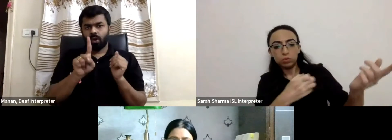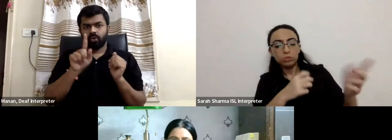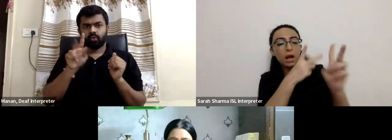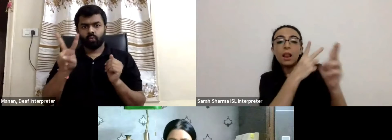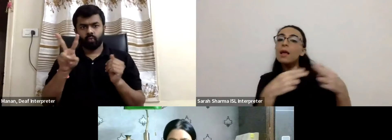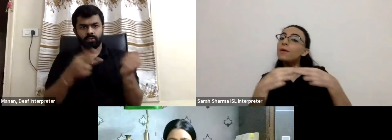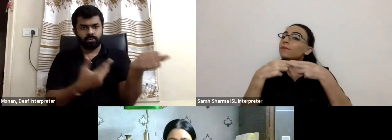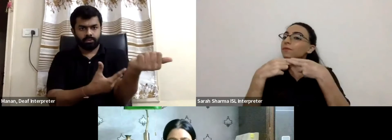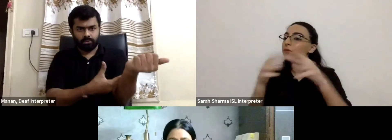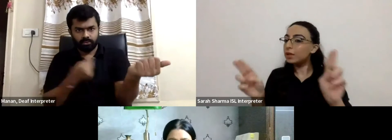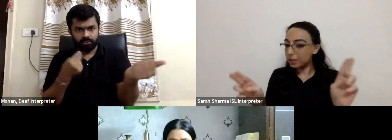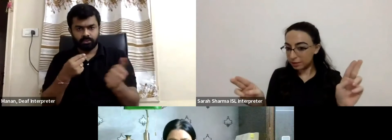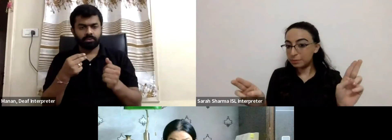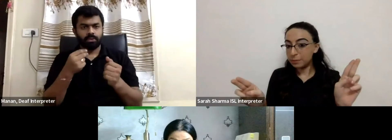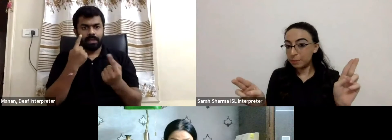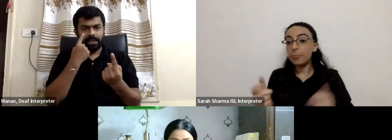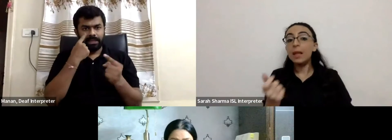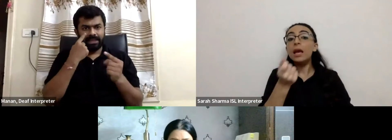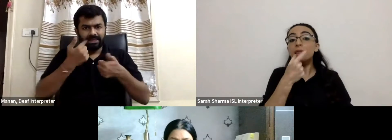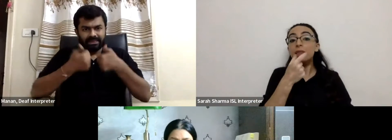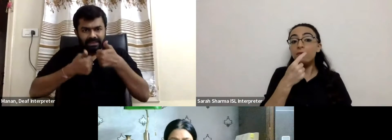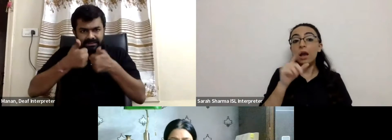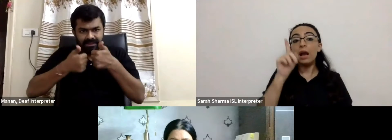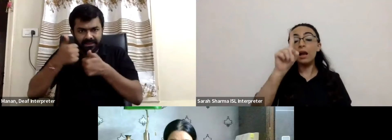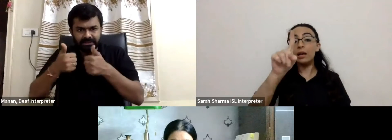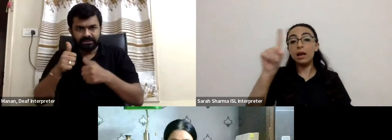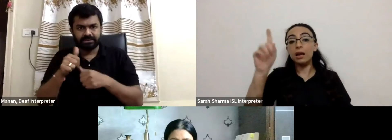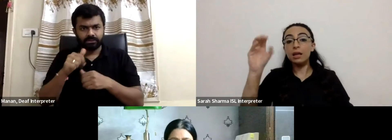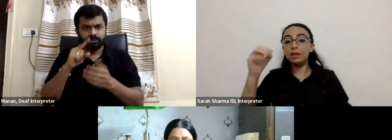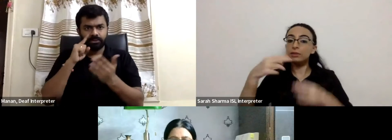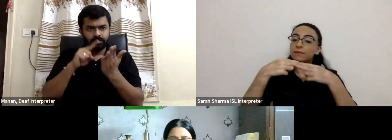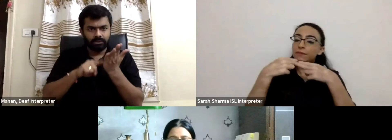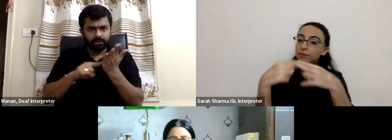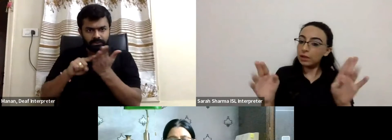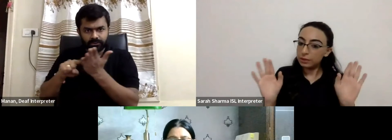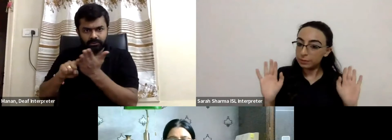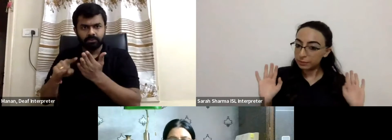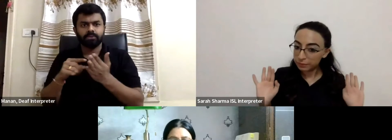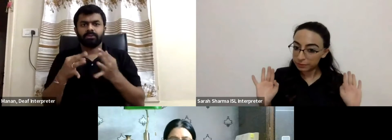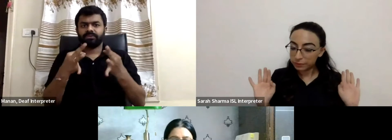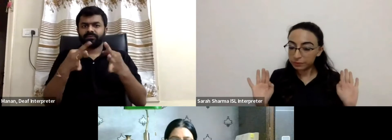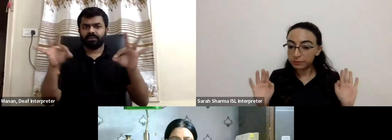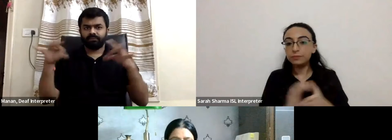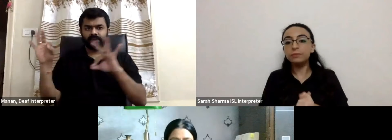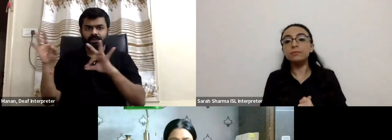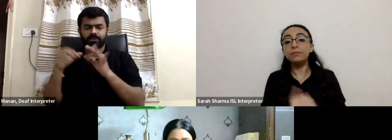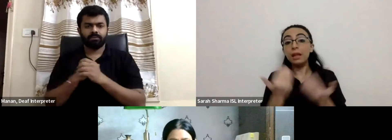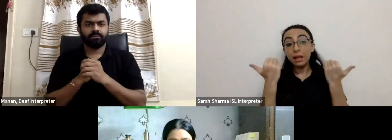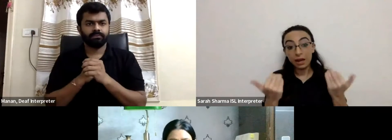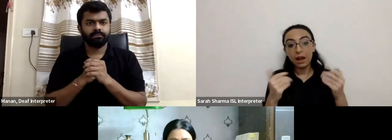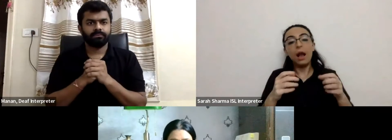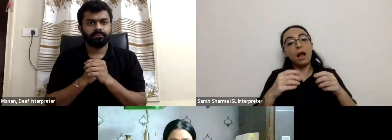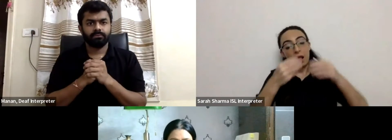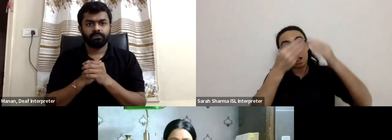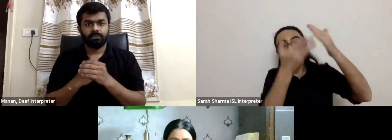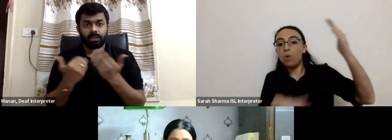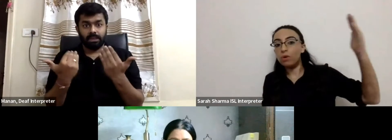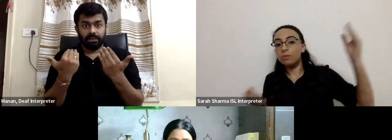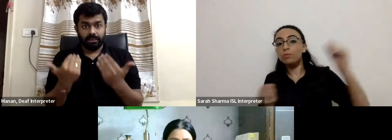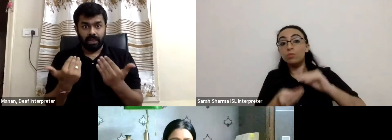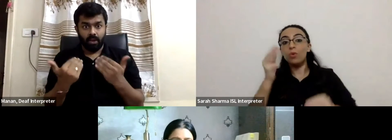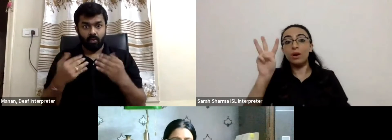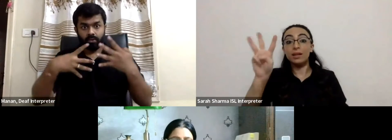medicine, 110 medicine is available. Though currently, recently, Government of India has expanded that list to